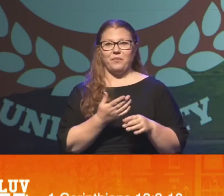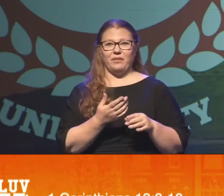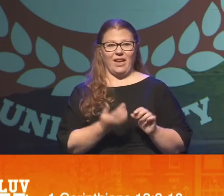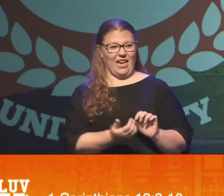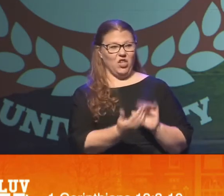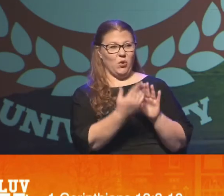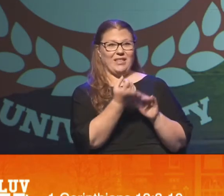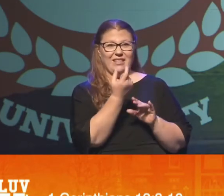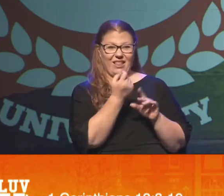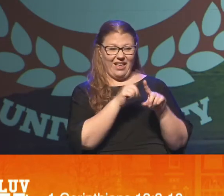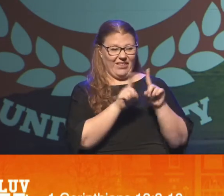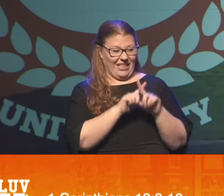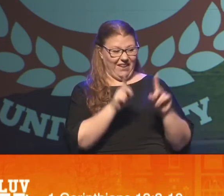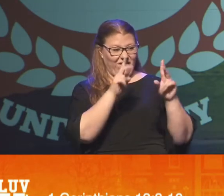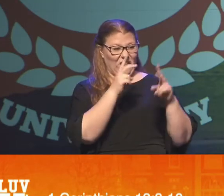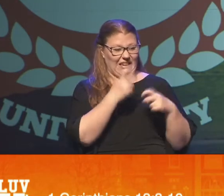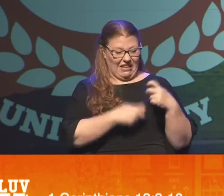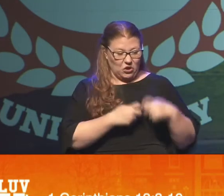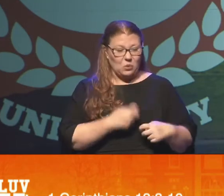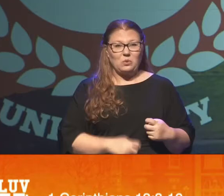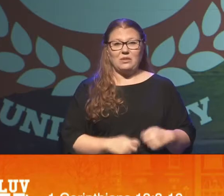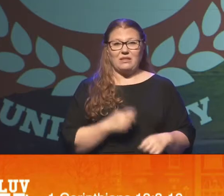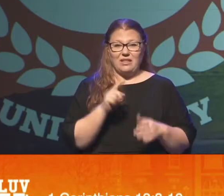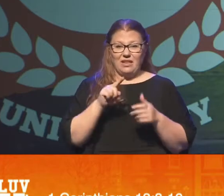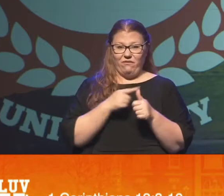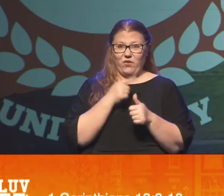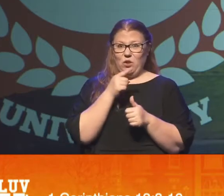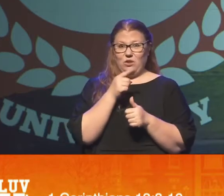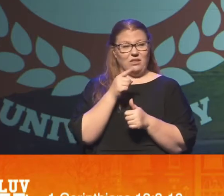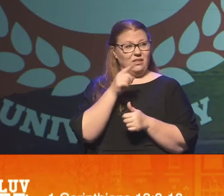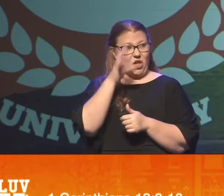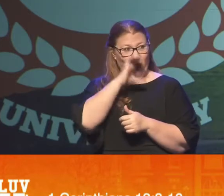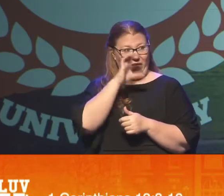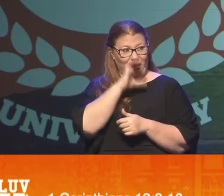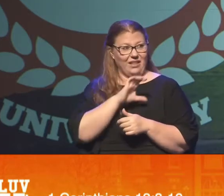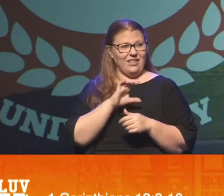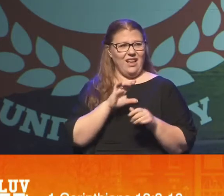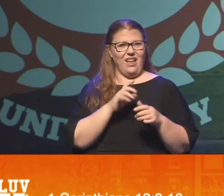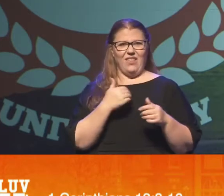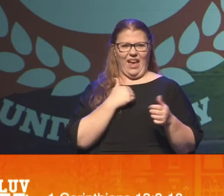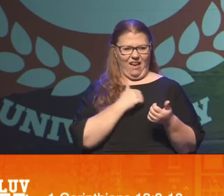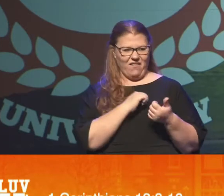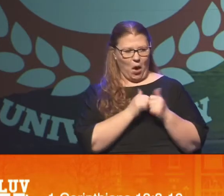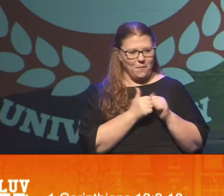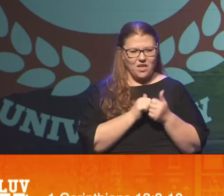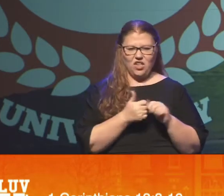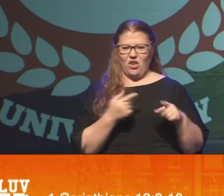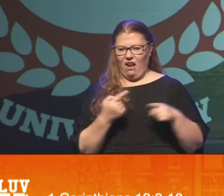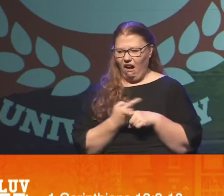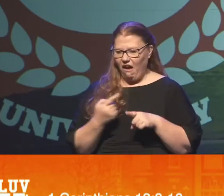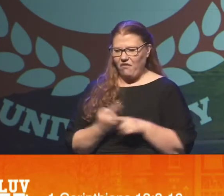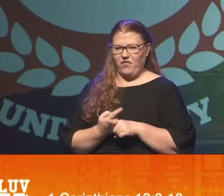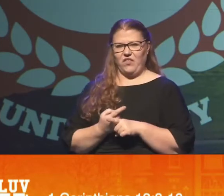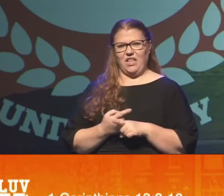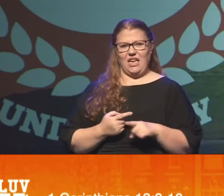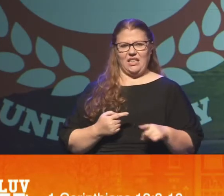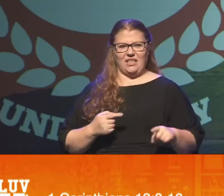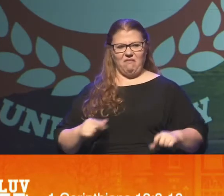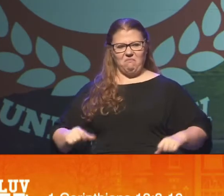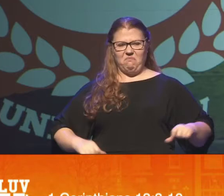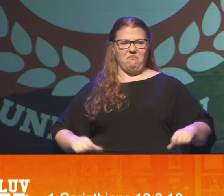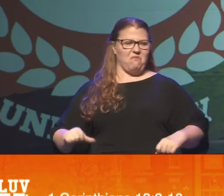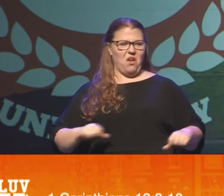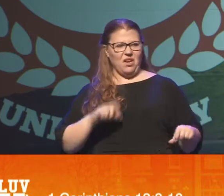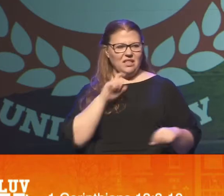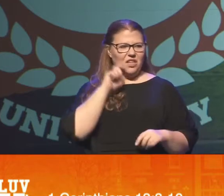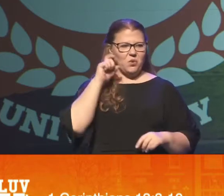11 different issues in 1 Corinthians where there's competition and conflict and flaunted sexuality and lots